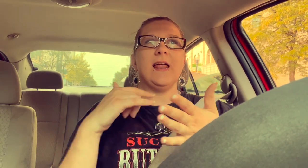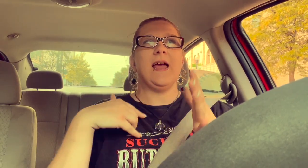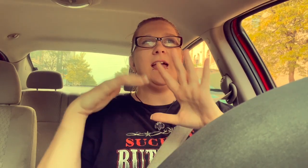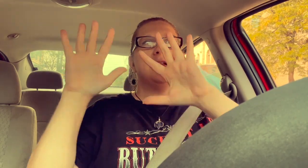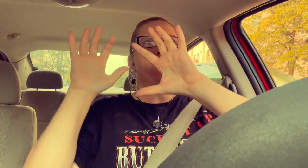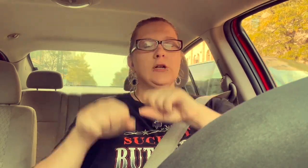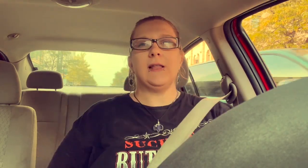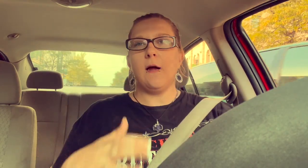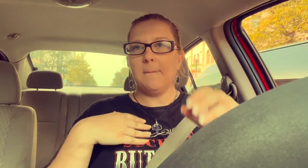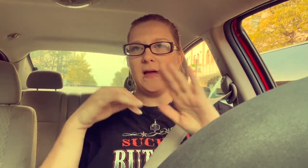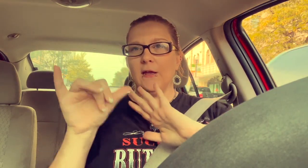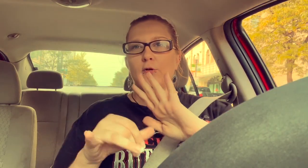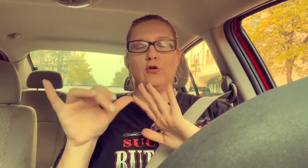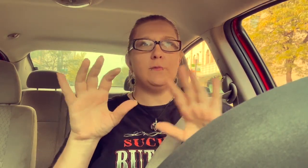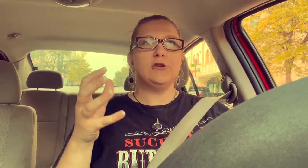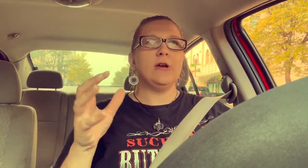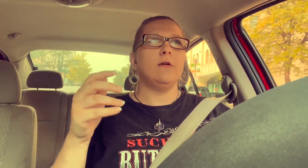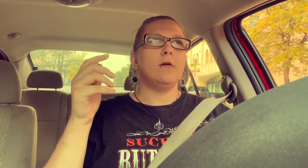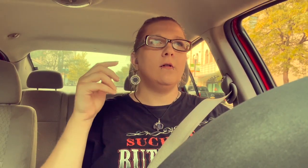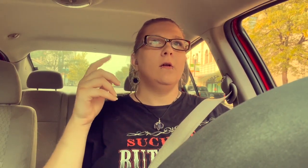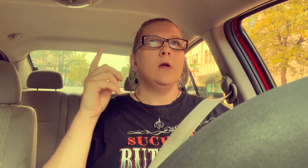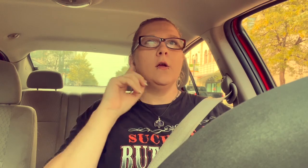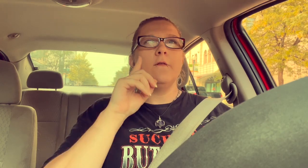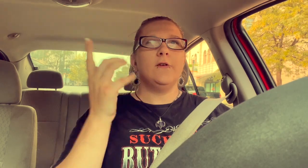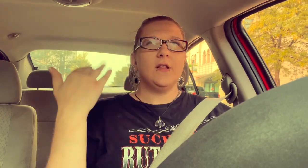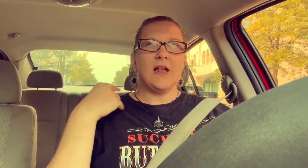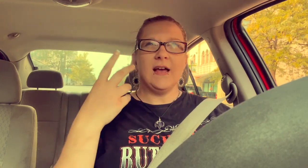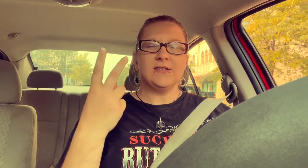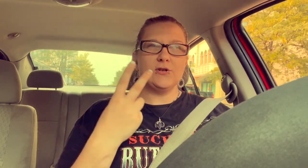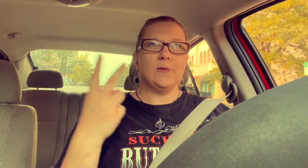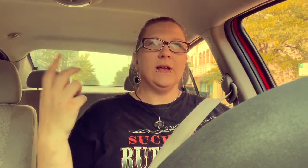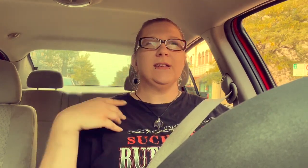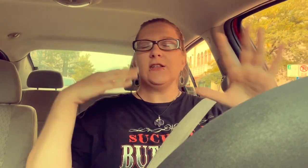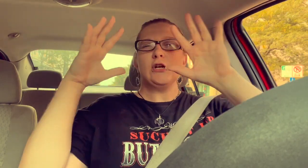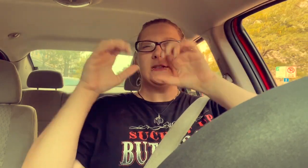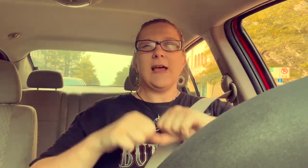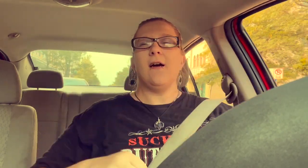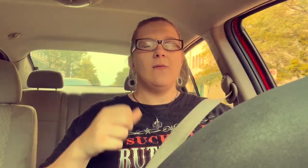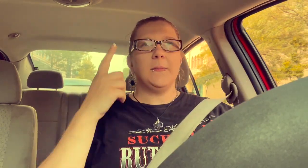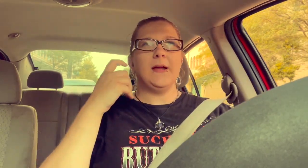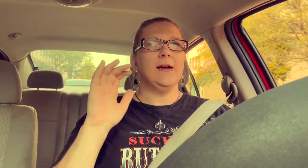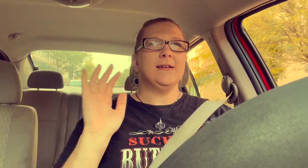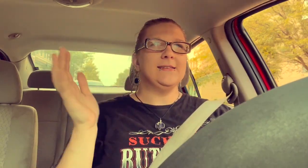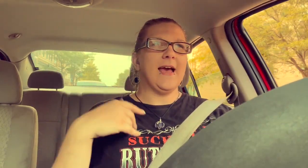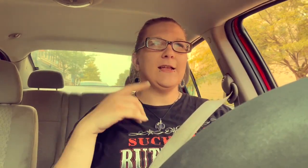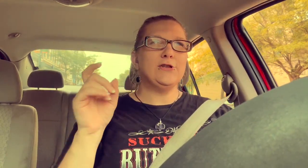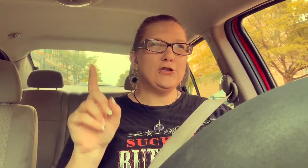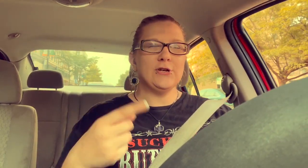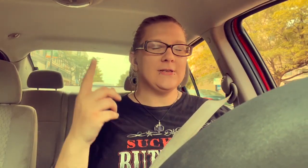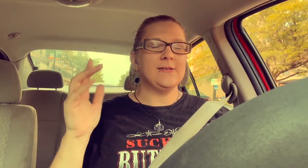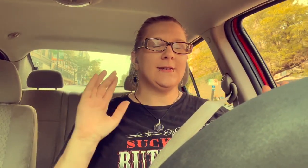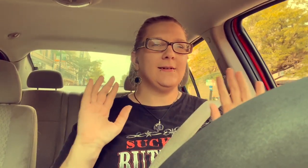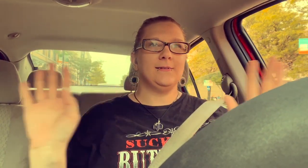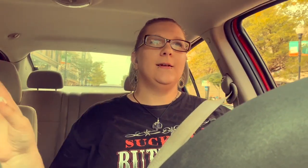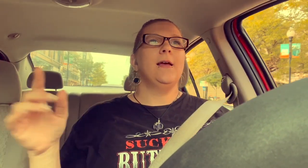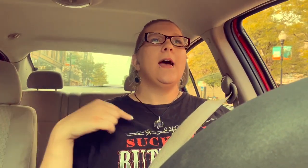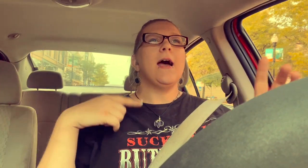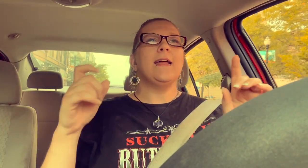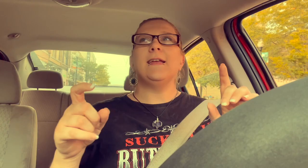I took down my YouTube channel for the last 2 weeks. I took it down because I needed